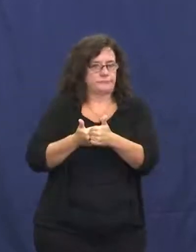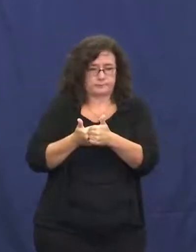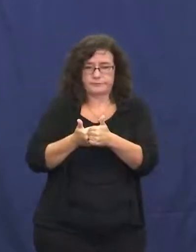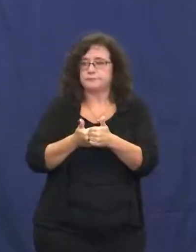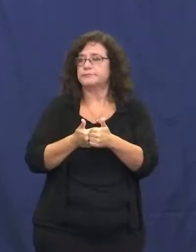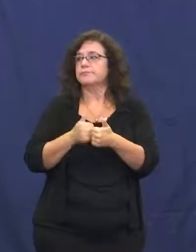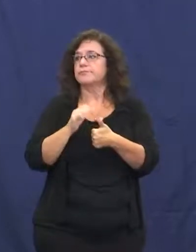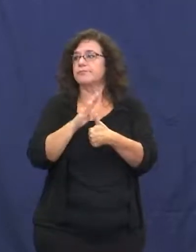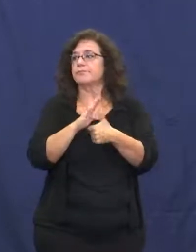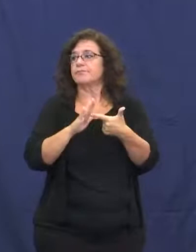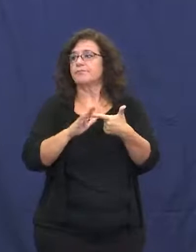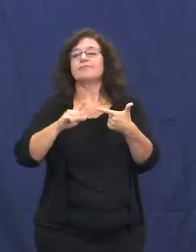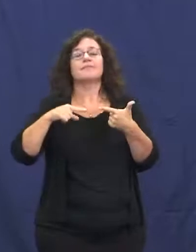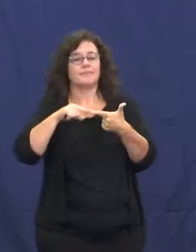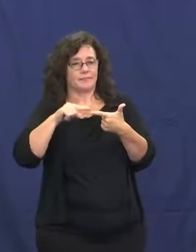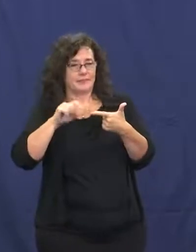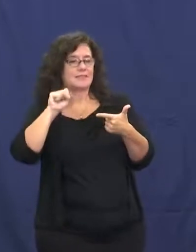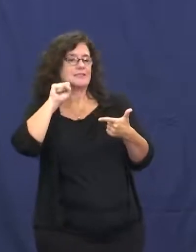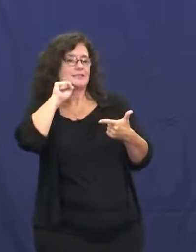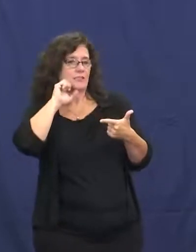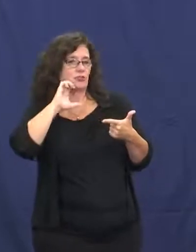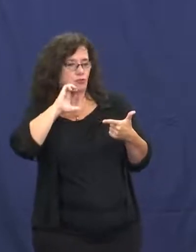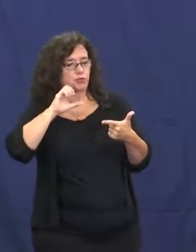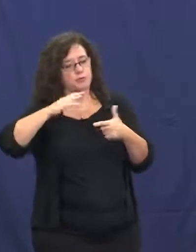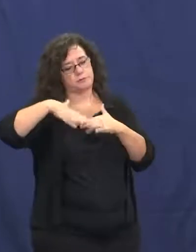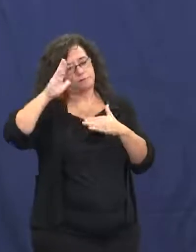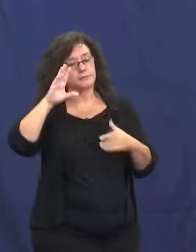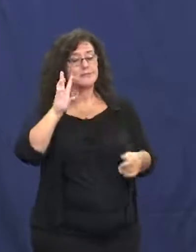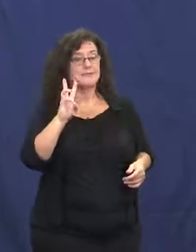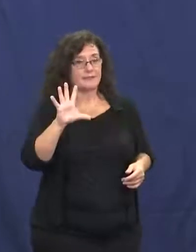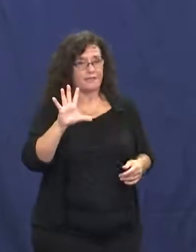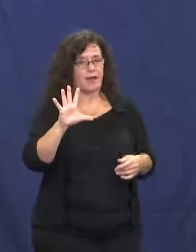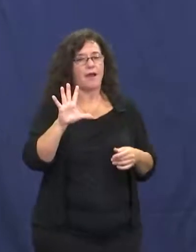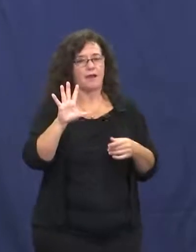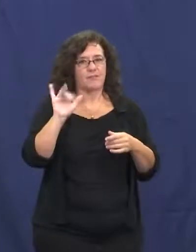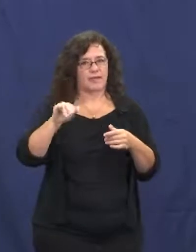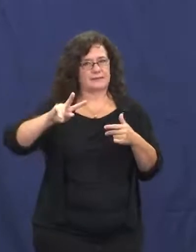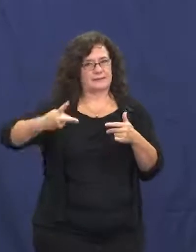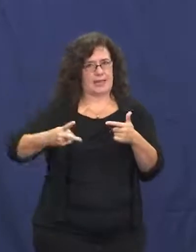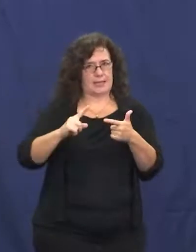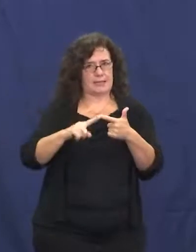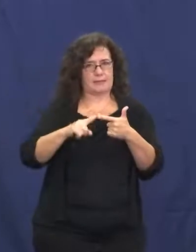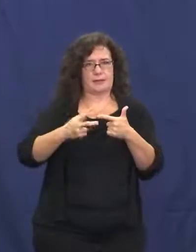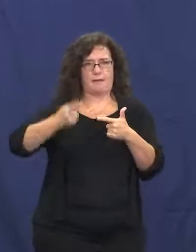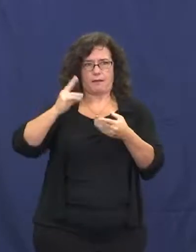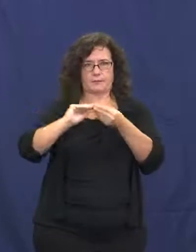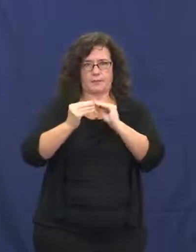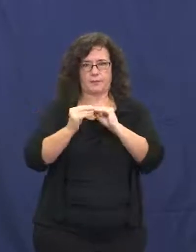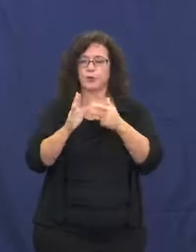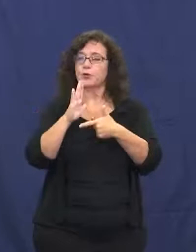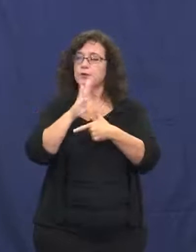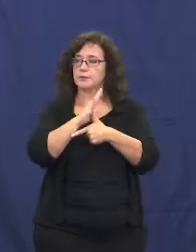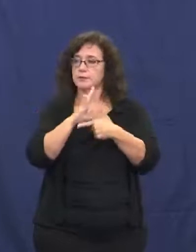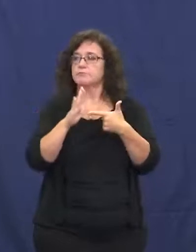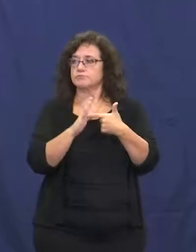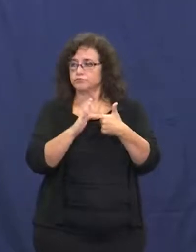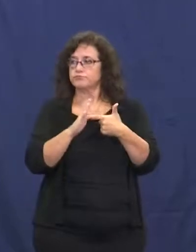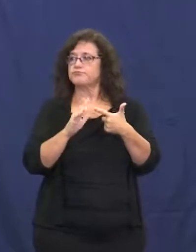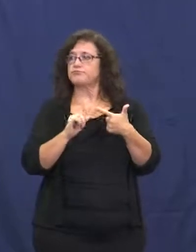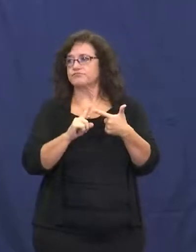is our elderly, 65-year and older persons. 8% of them make up our